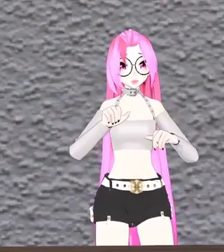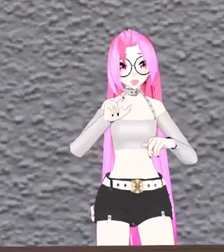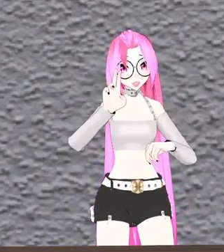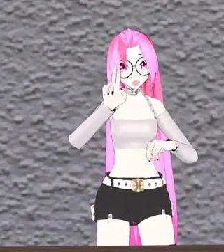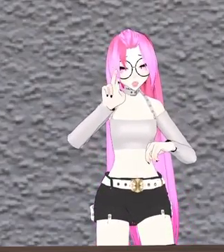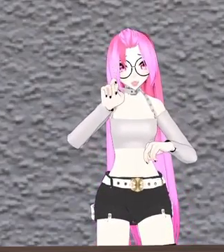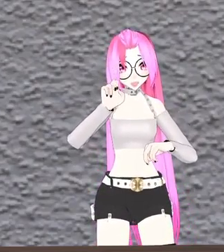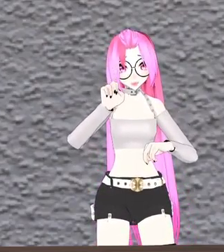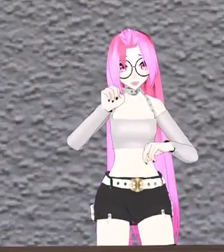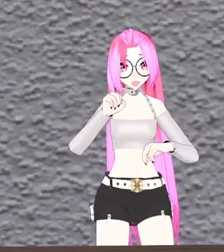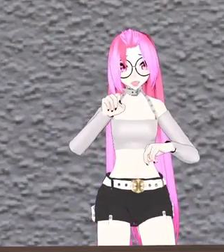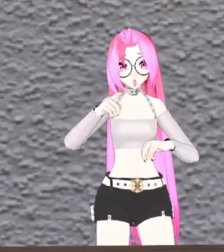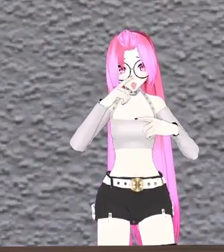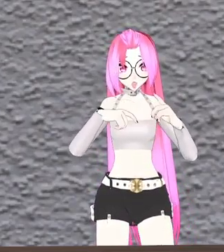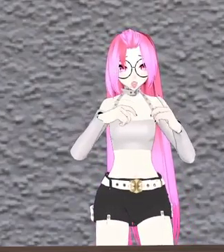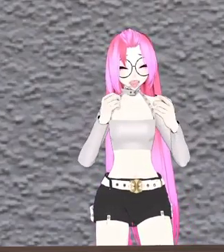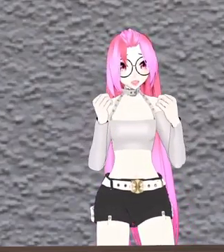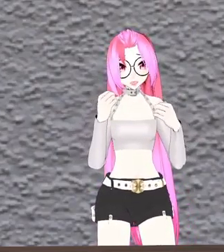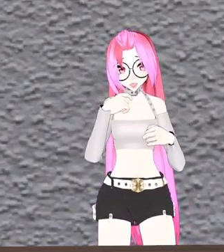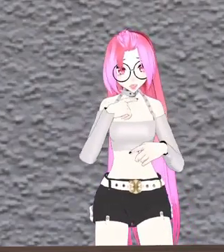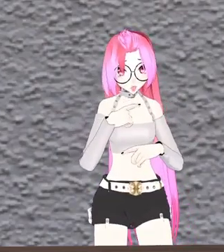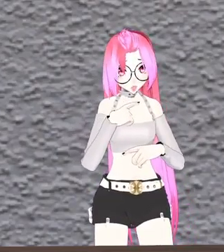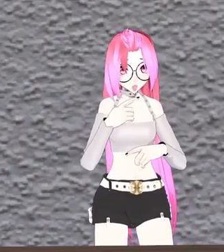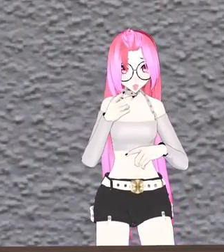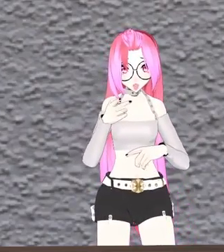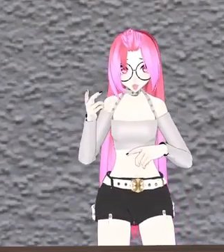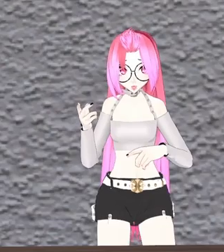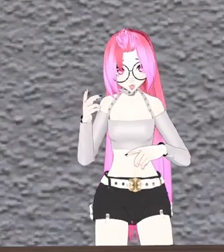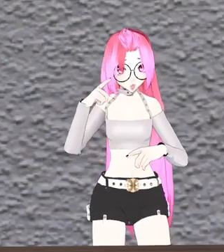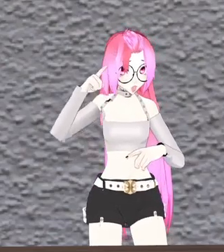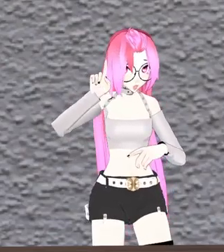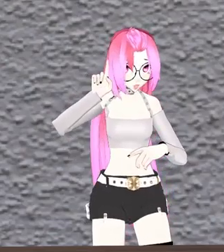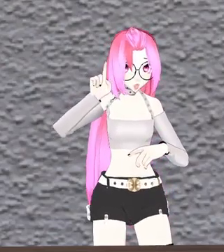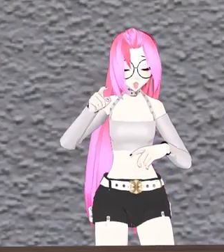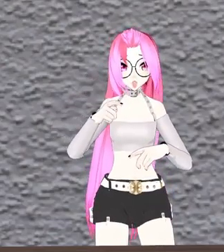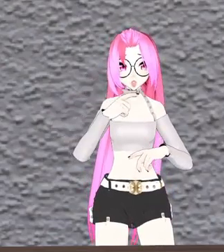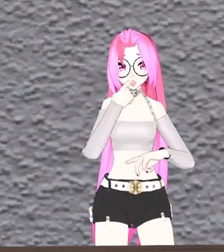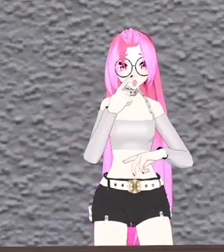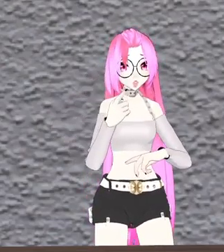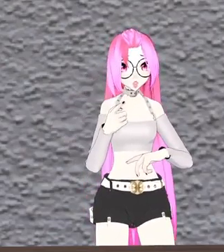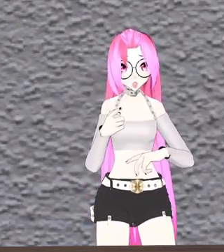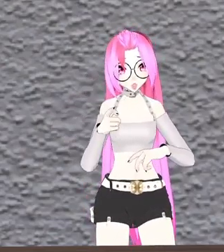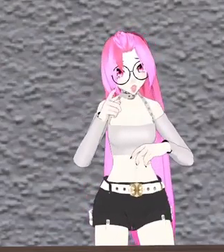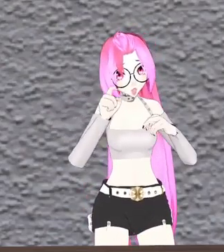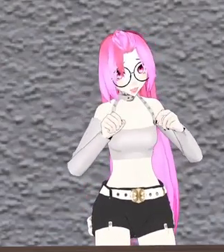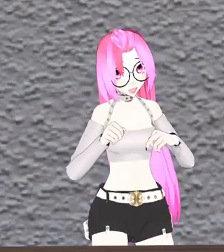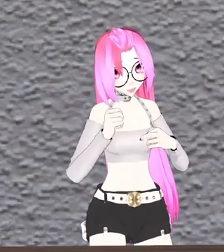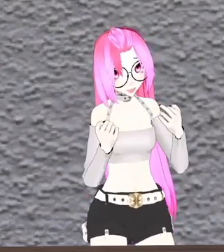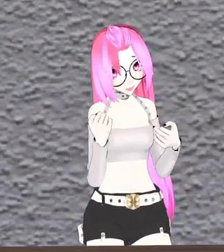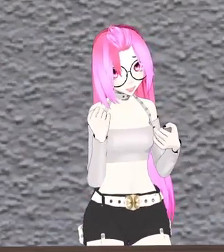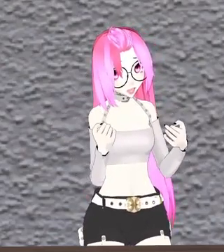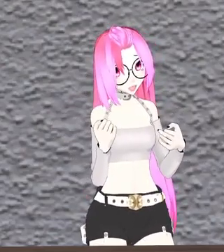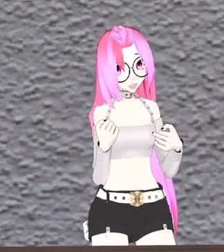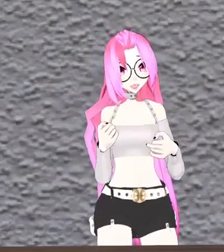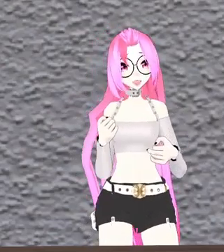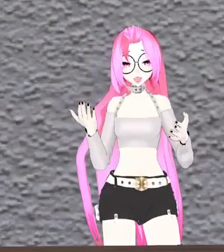oh, no, like, you can't drive. Or like, even me, like, being a hard of hearing person with hearing aids, they were told me, they're like, oh, wait, can you even drive? And I'm like, what?